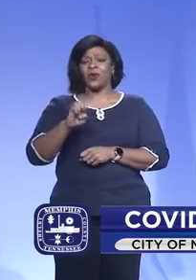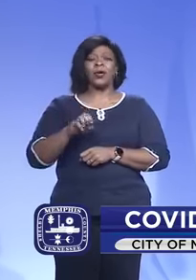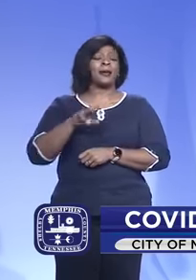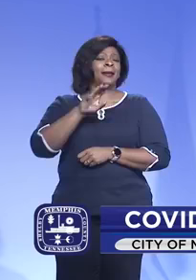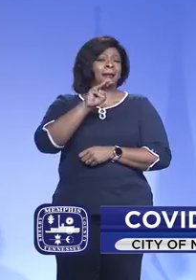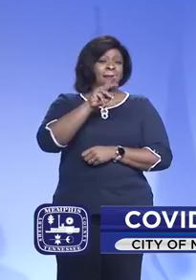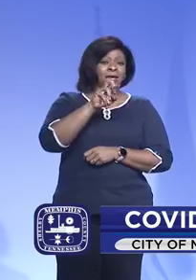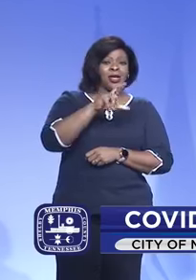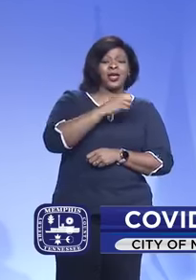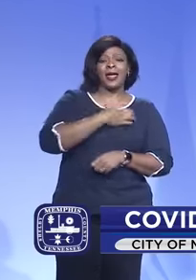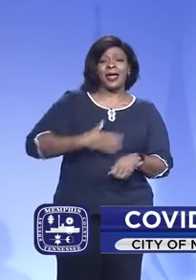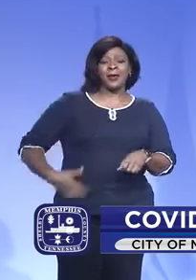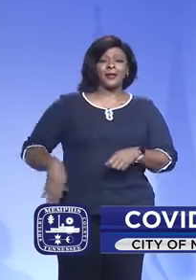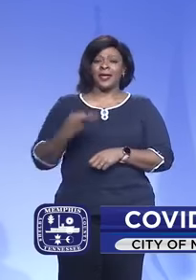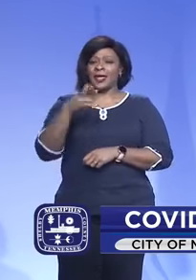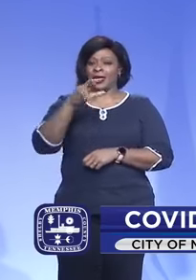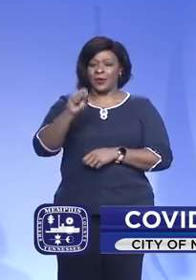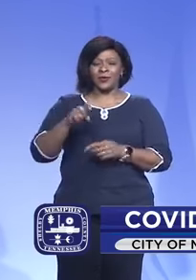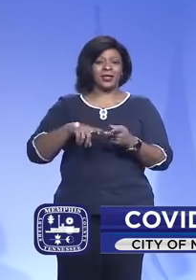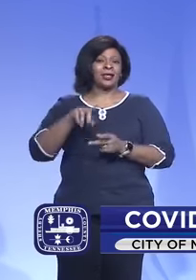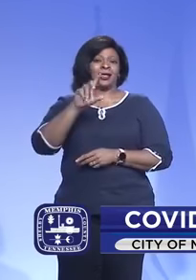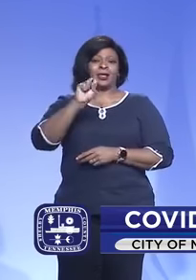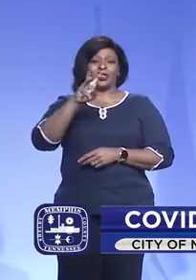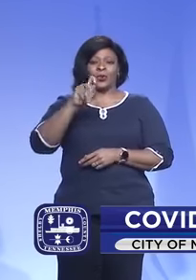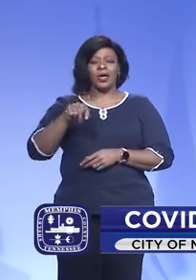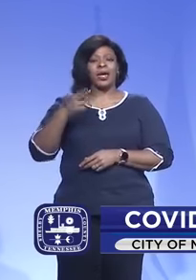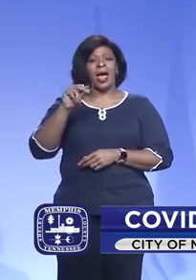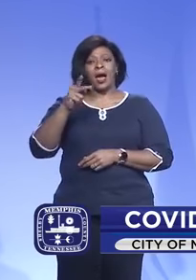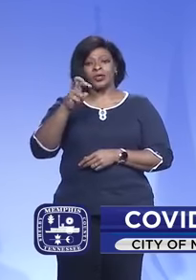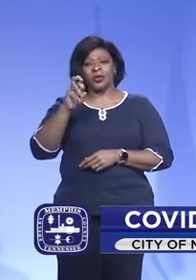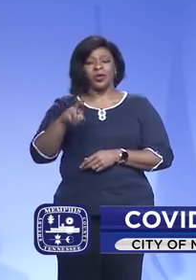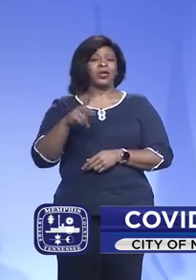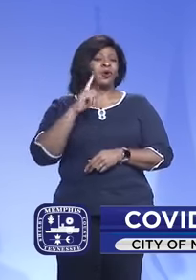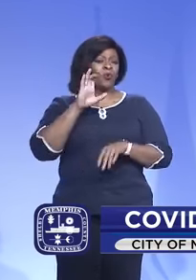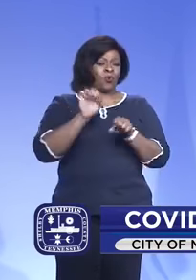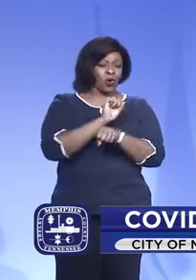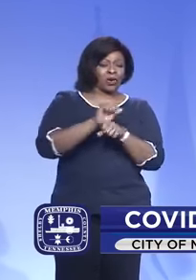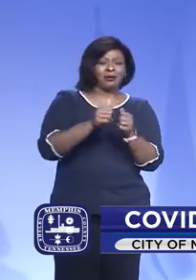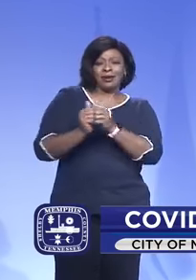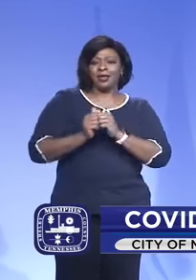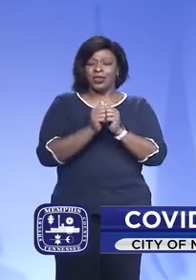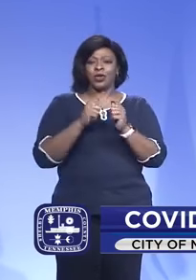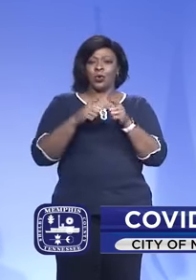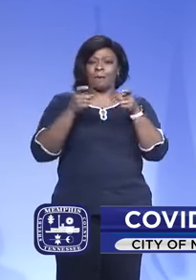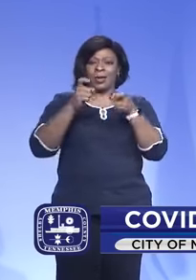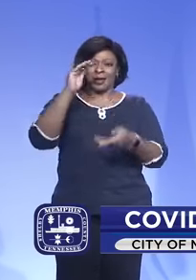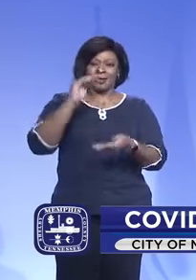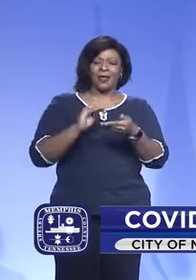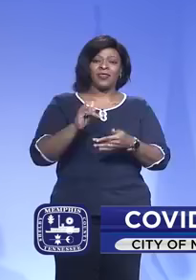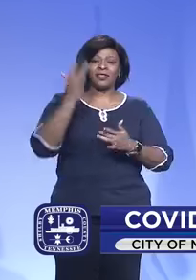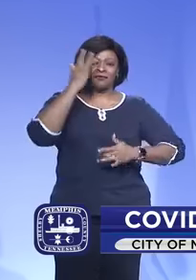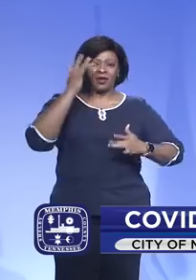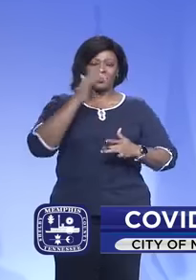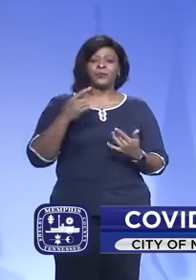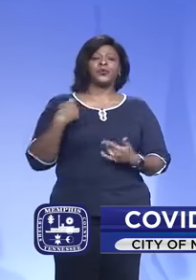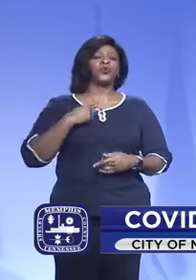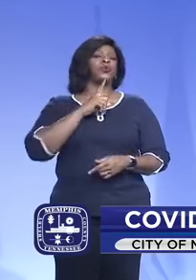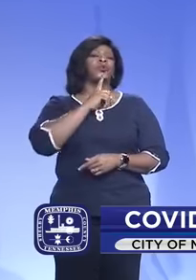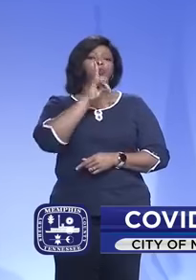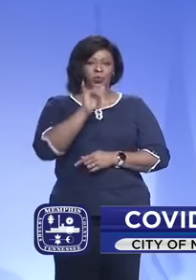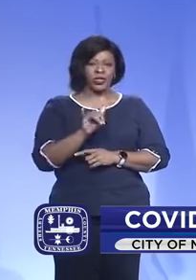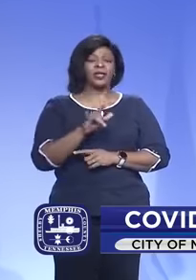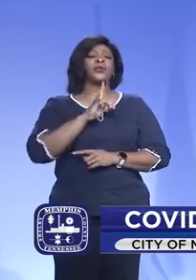Dr. Householder, for what you have done in being on the forefront of mitigating this virus. It affects our community as well as all communities. We are